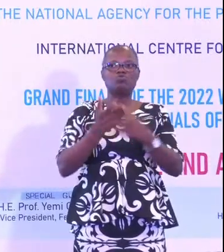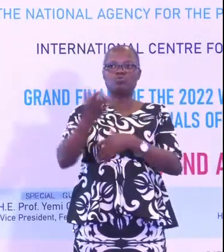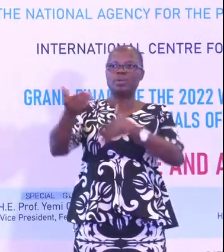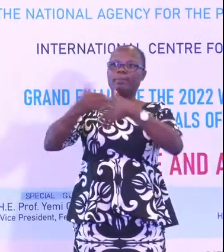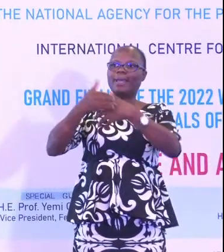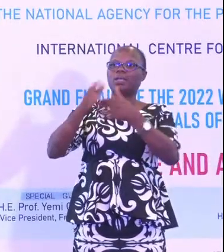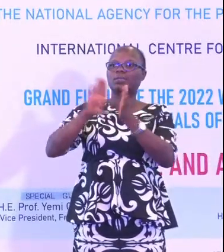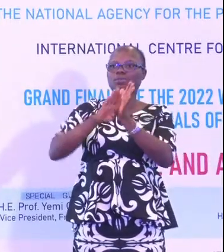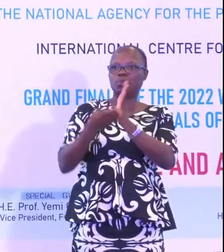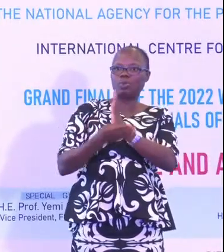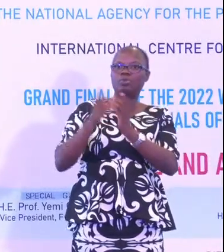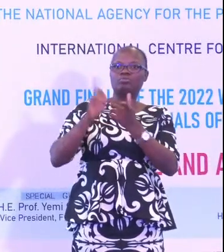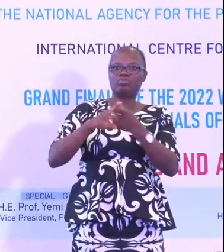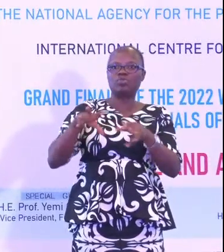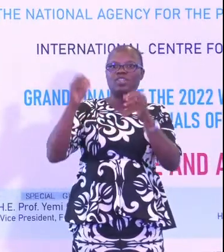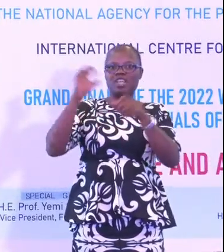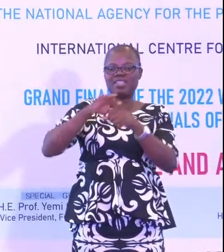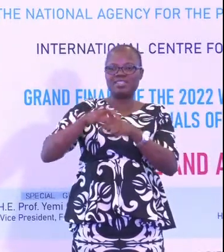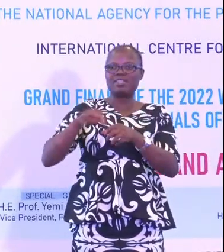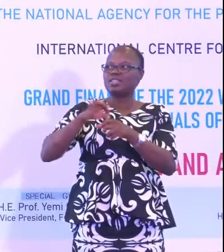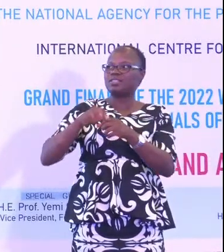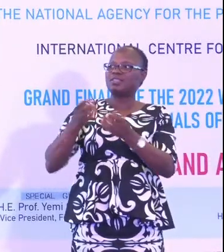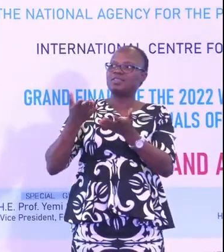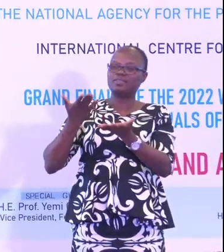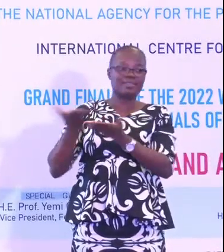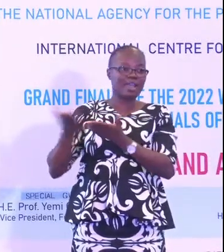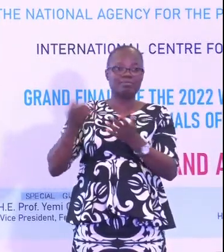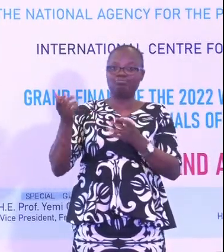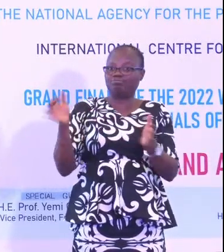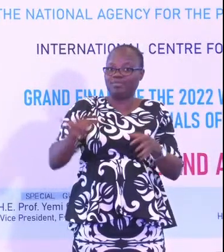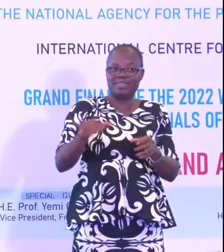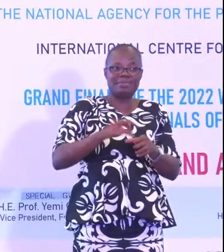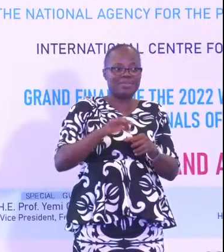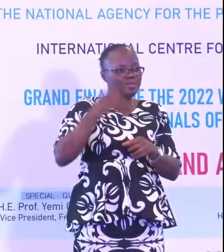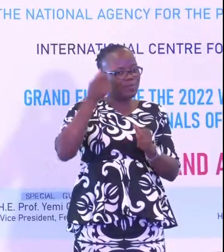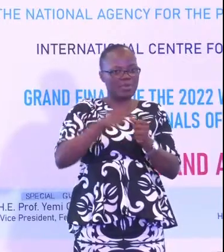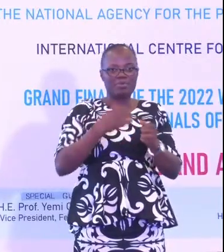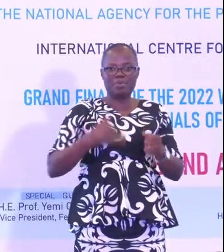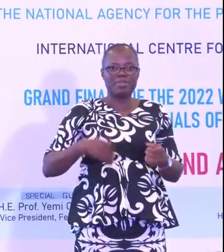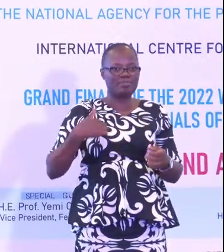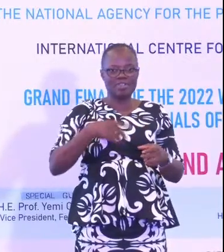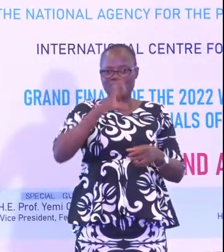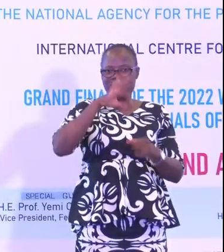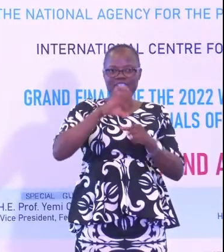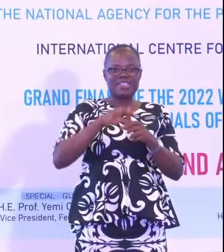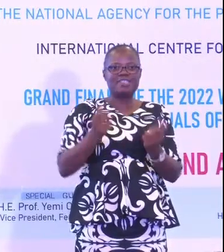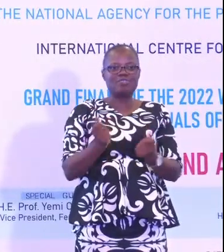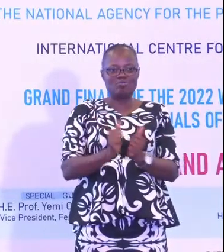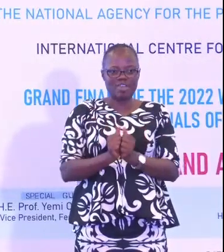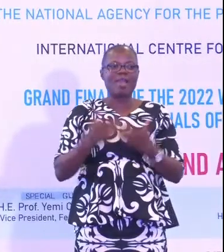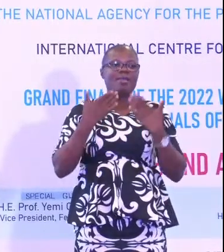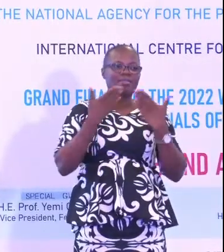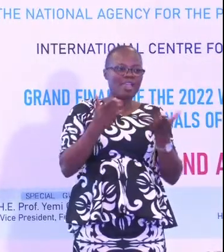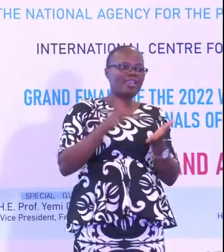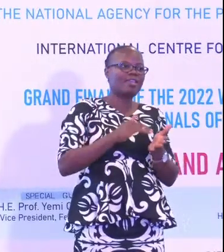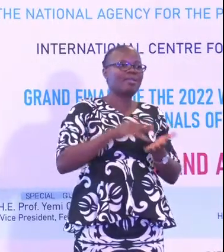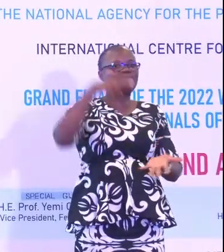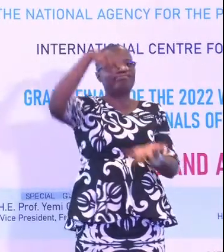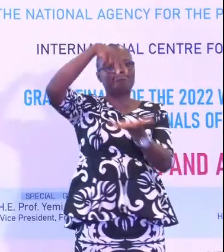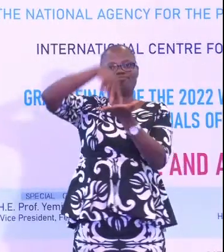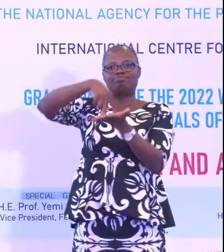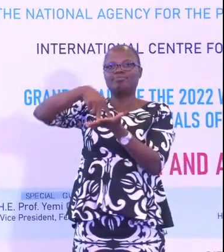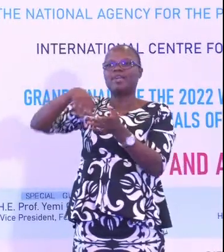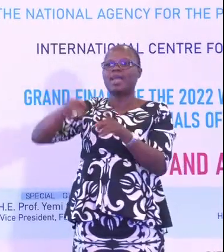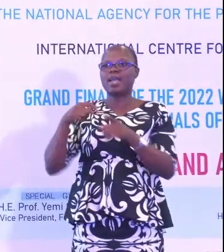door to just take tea. Tea is served. It's the same tea for everybody. We are drinking tea together. But thank you once again. Let's be on our feet as we